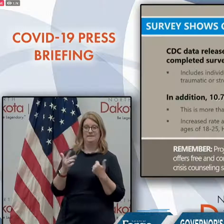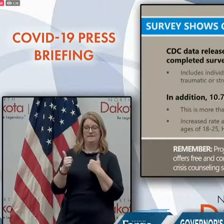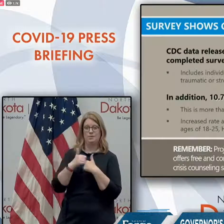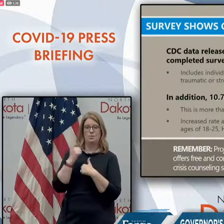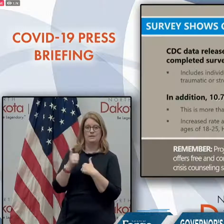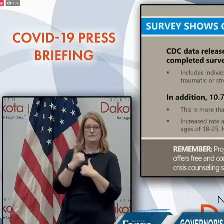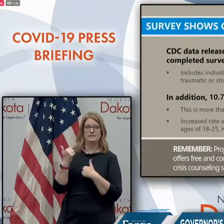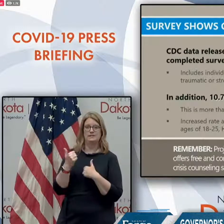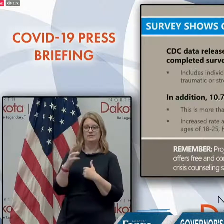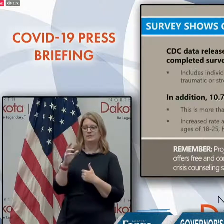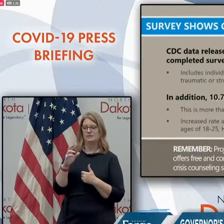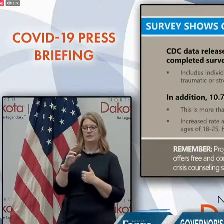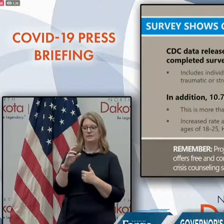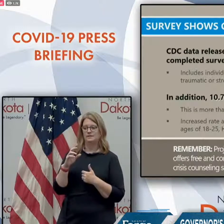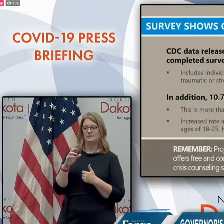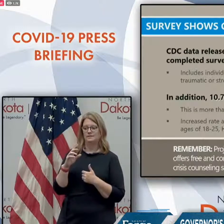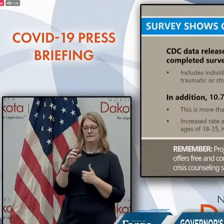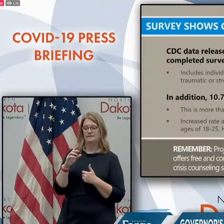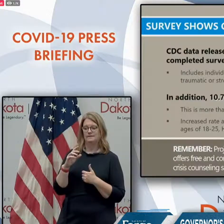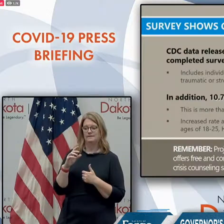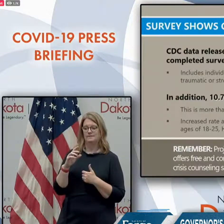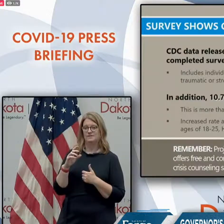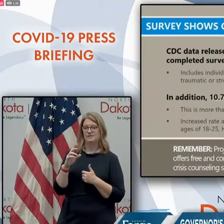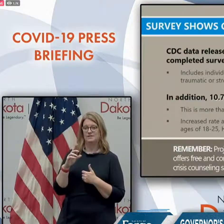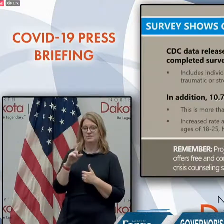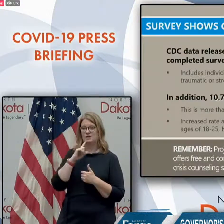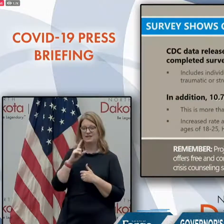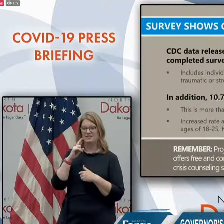of ideation for